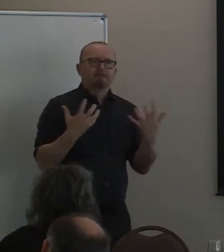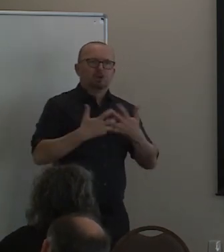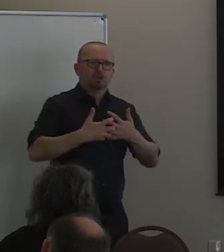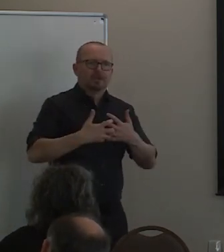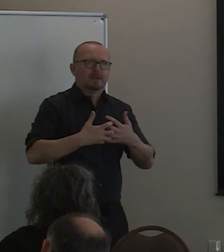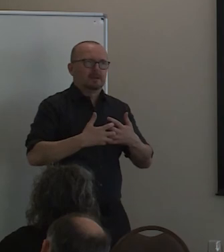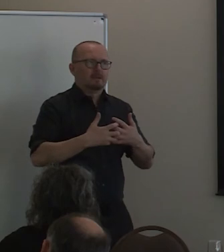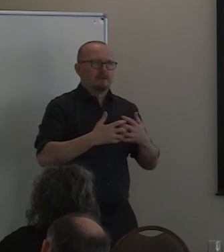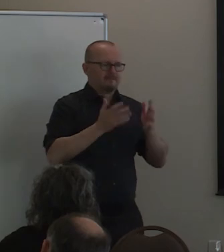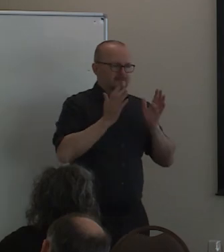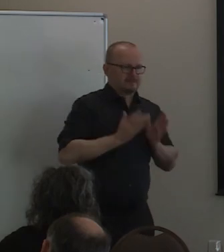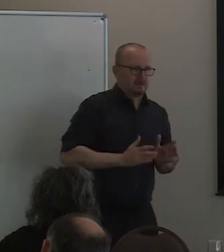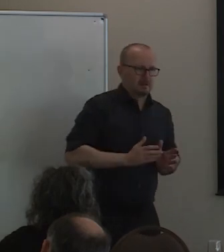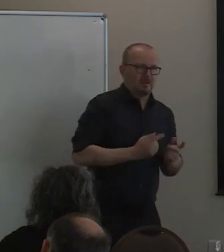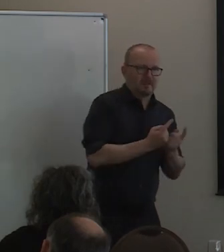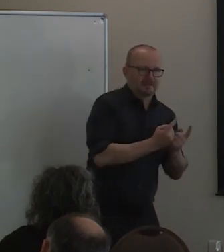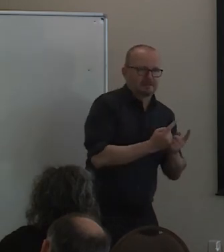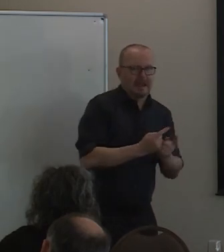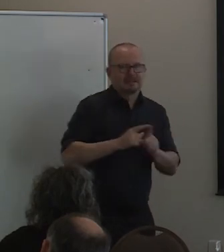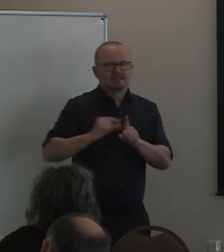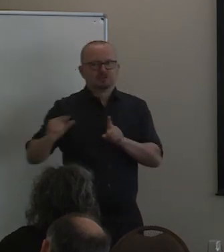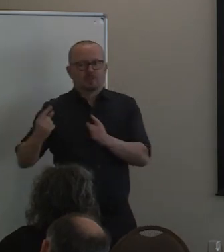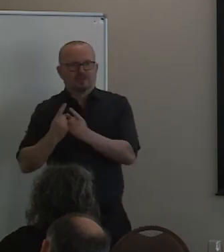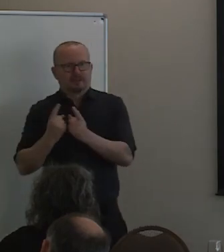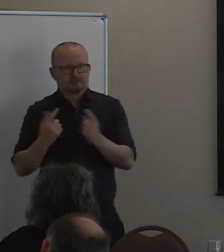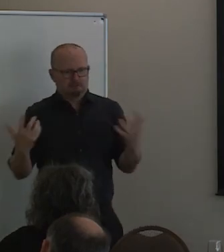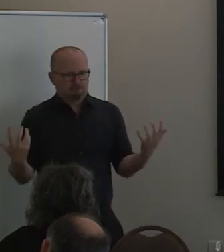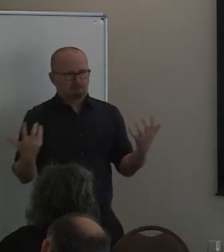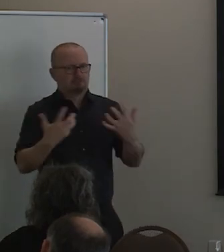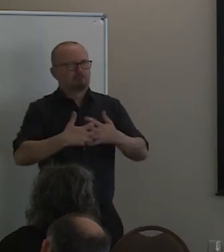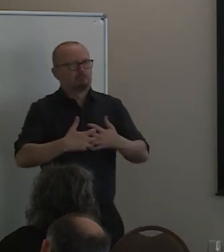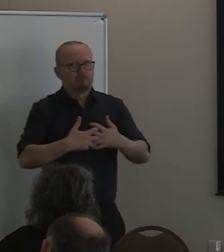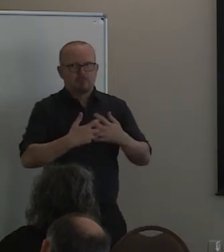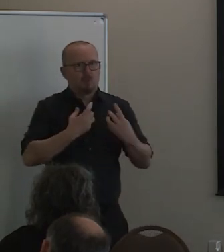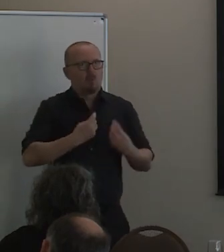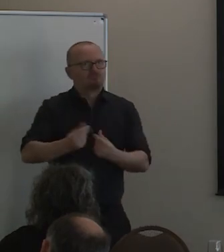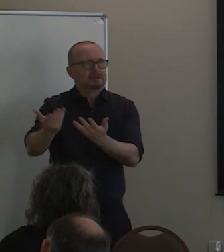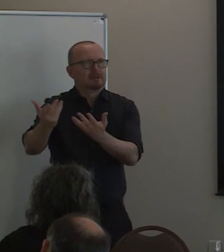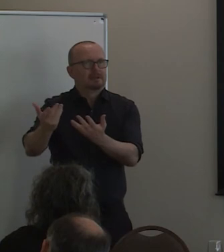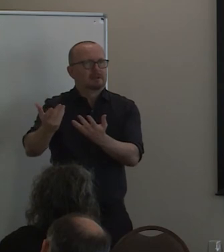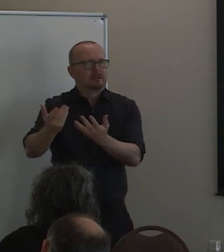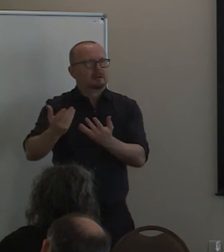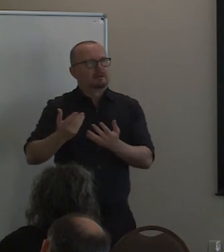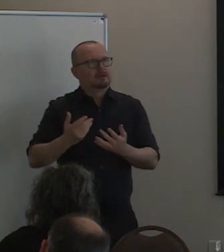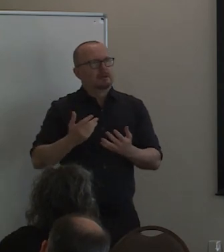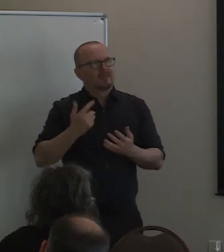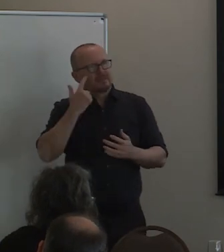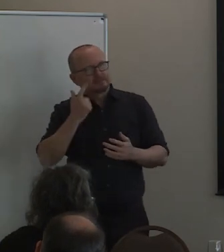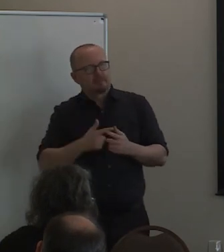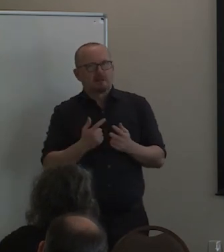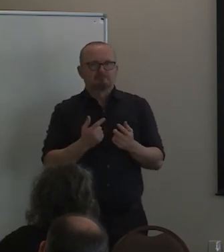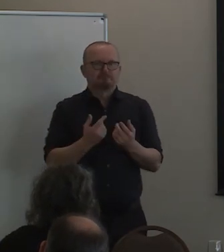digital matter. Like, the sector already thinks about the material world. You know, like, that's the bread and butter.